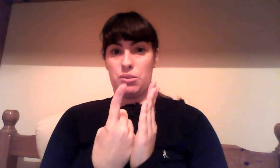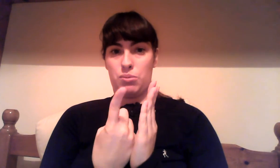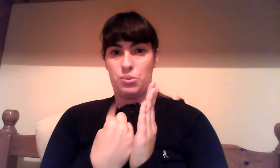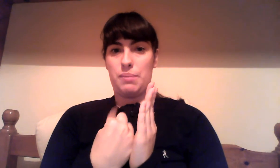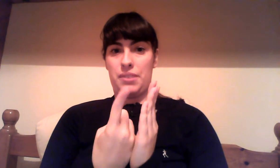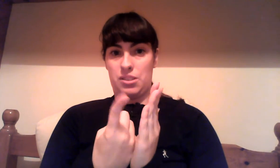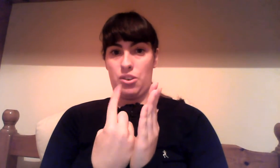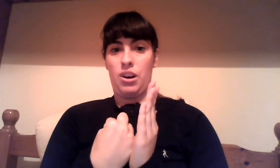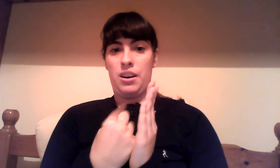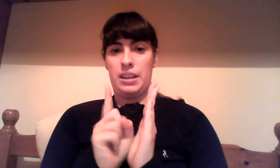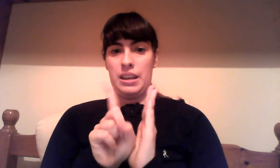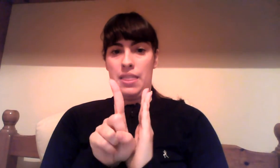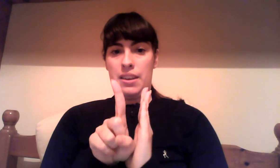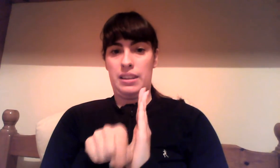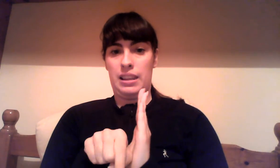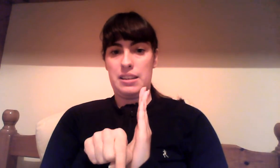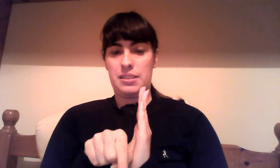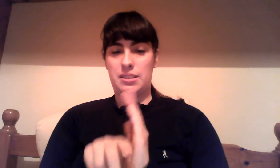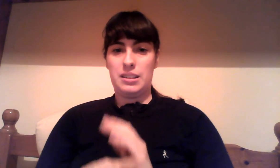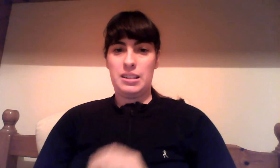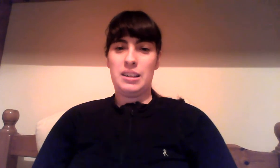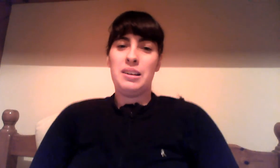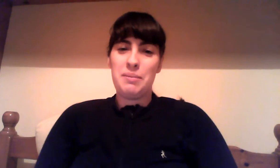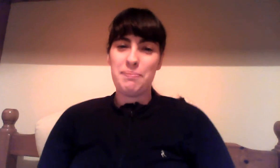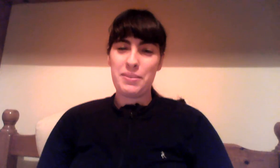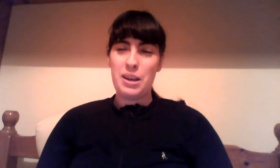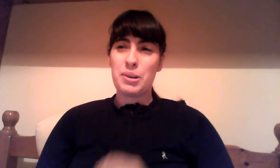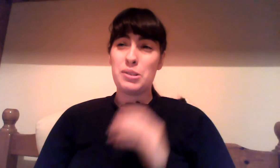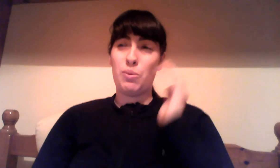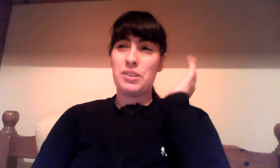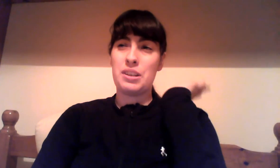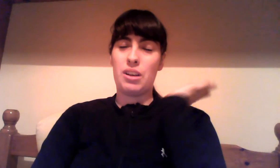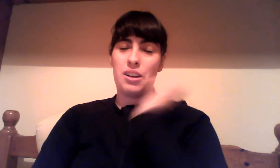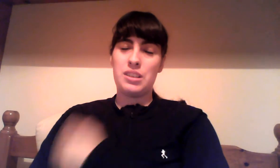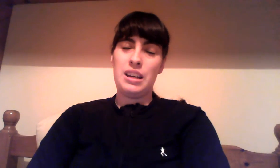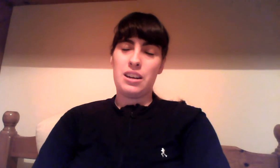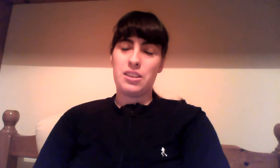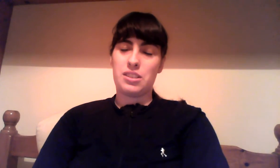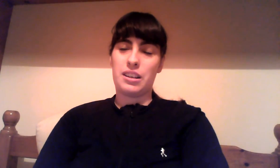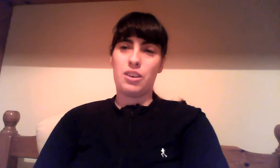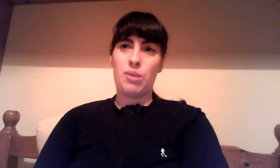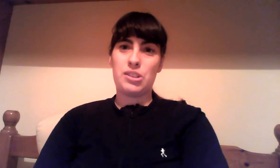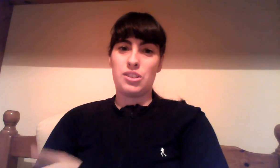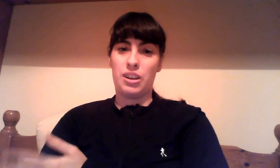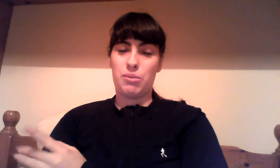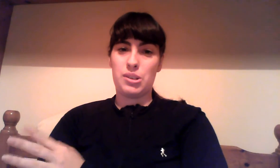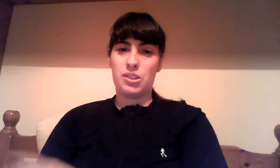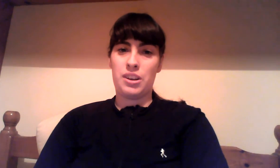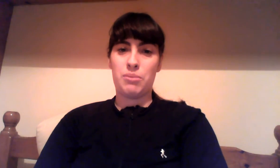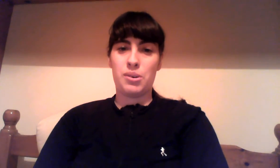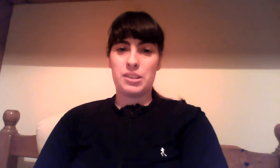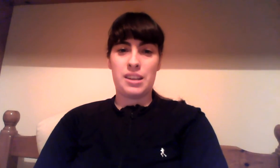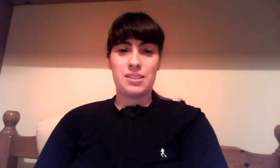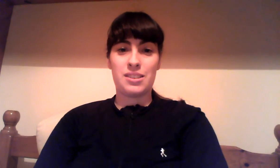towards something, so you're early, and then late. Because once he asked us like a question, like which sign it was, and I